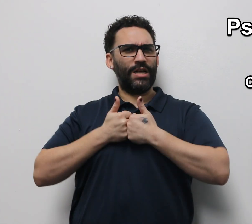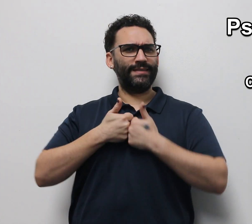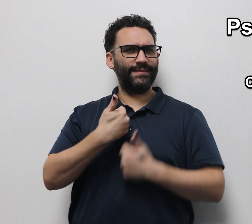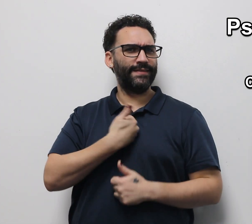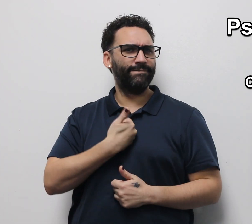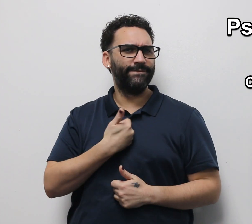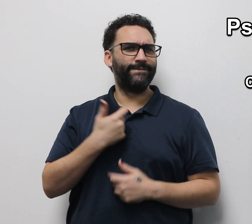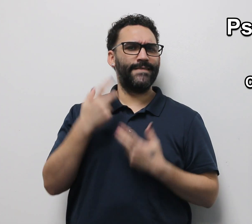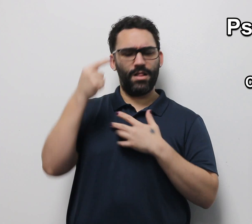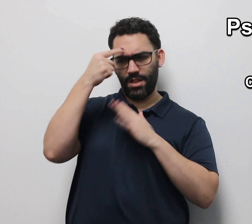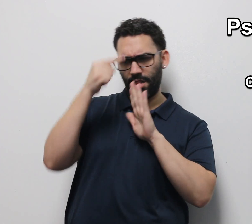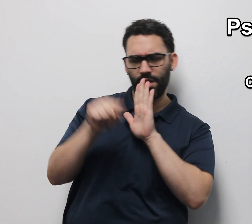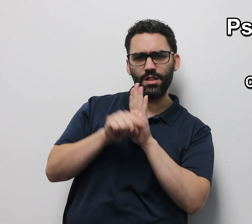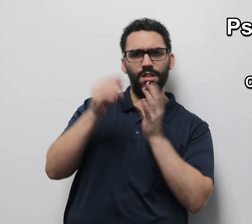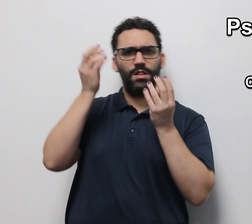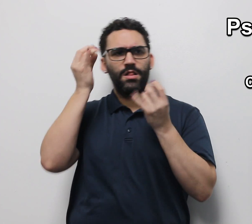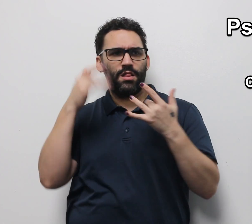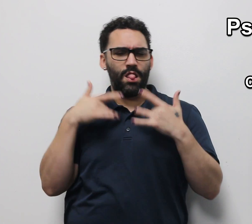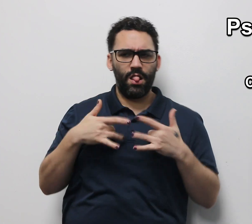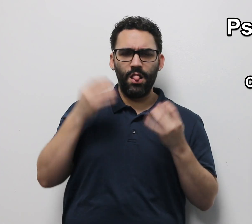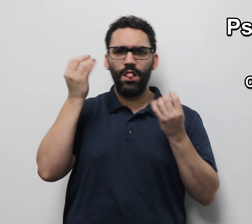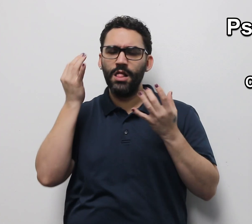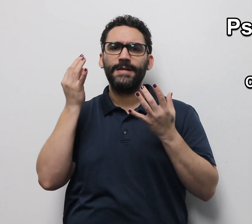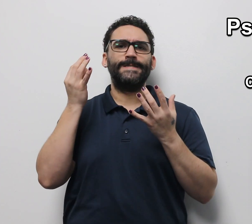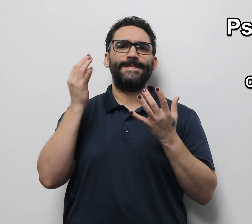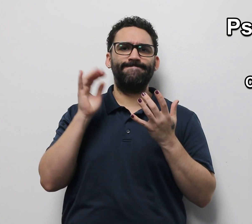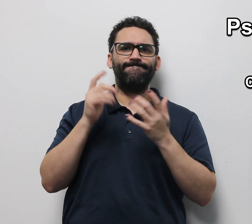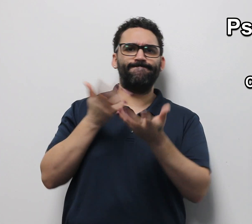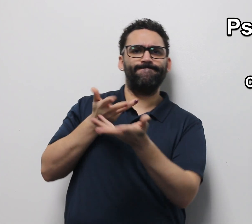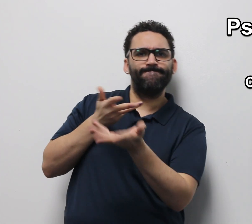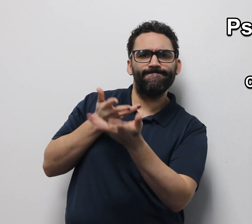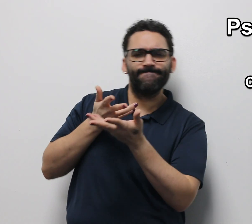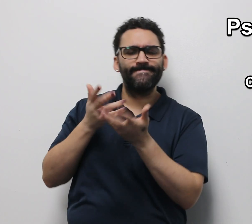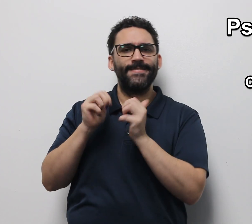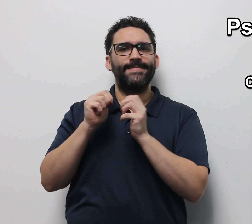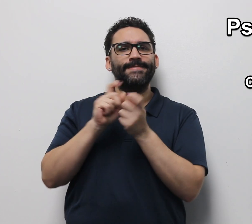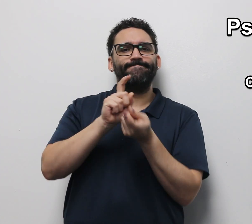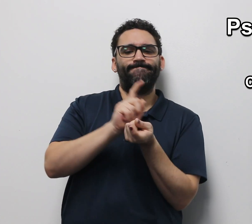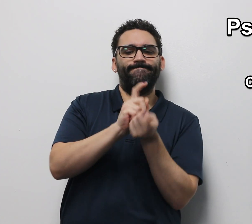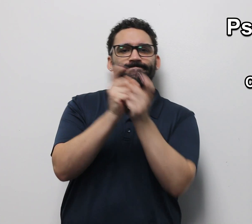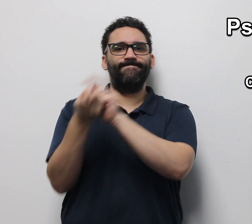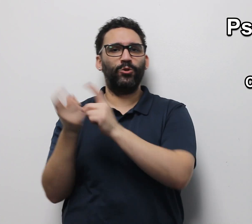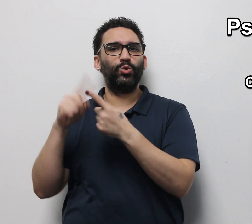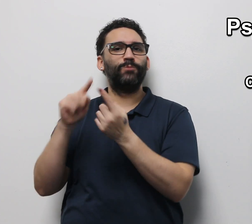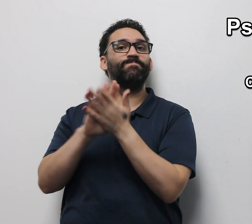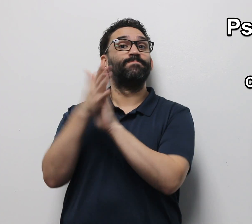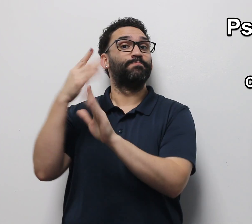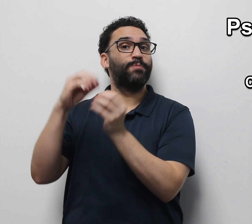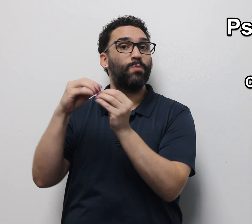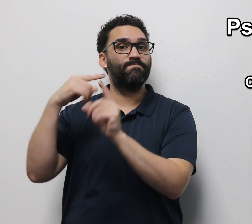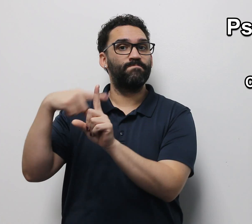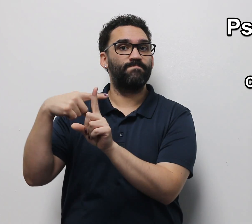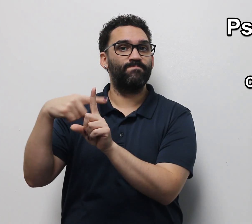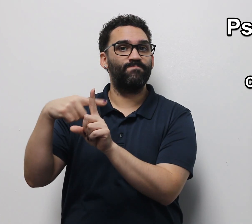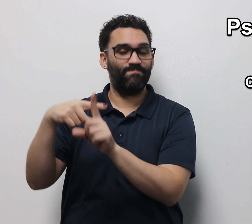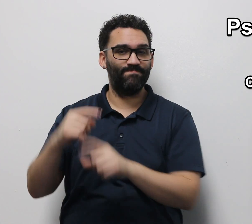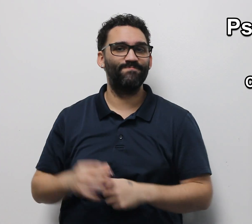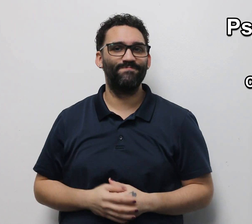This kind of therapy helps people challenge their thoughts. If they're having these negative thoughts, these negative feelings, they're able to work through it